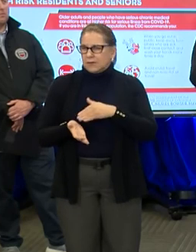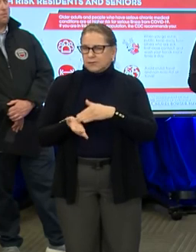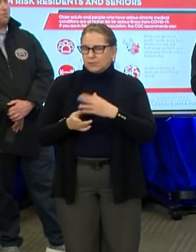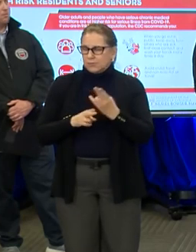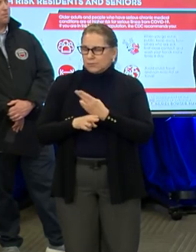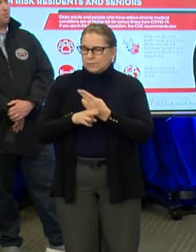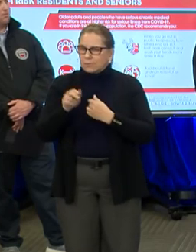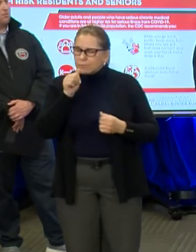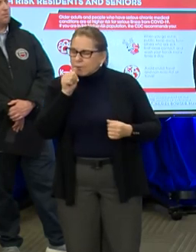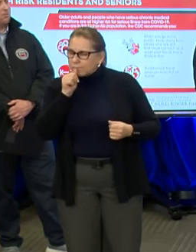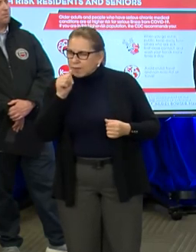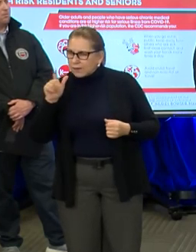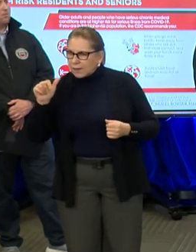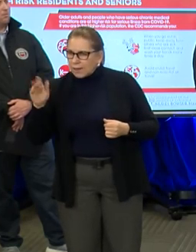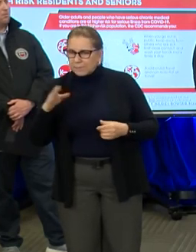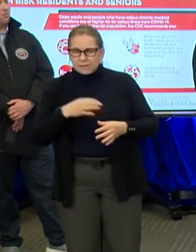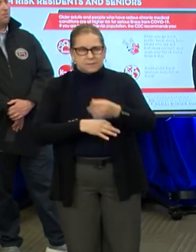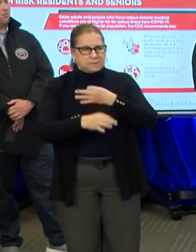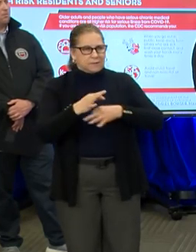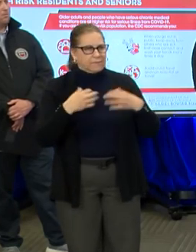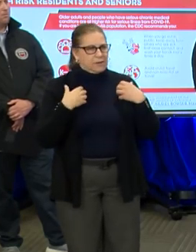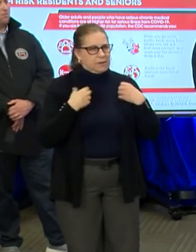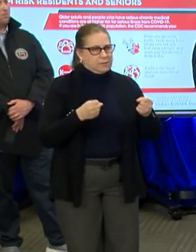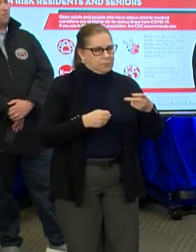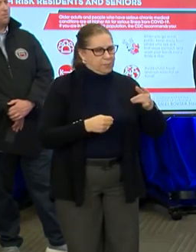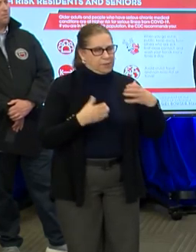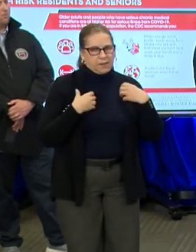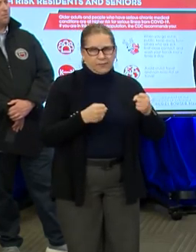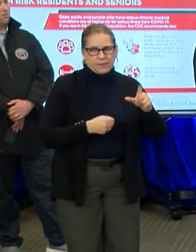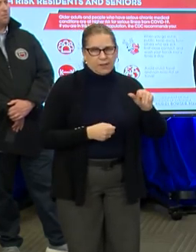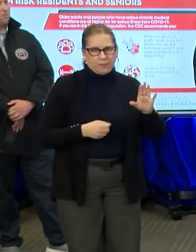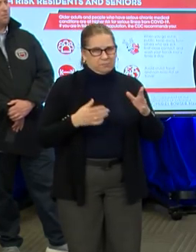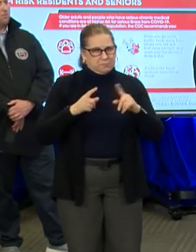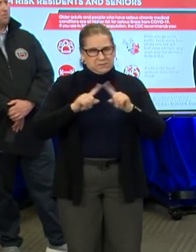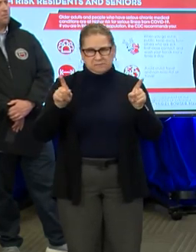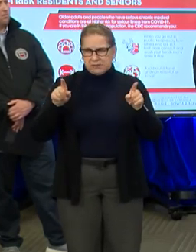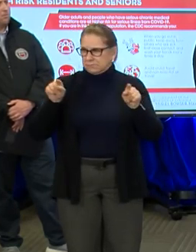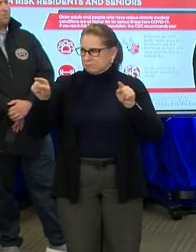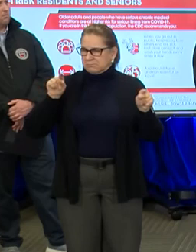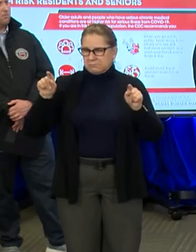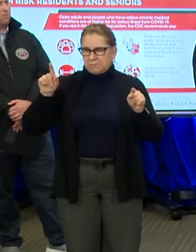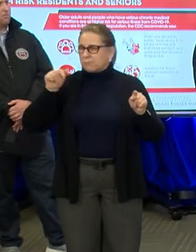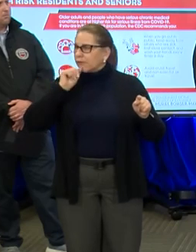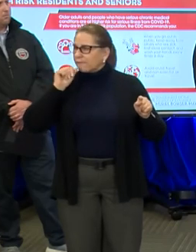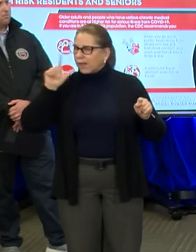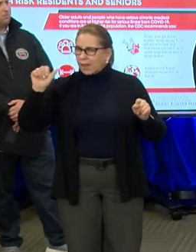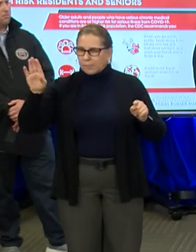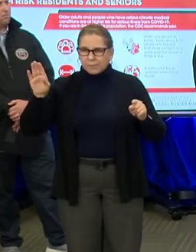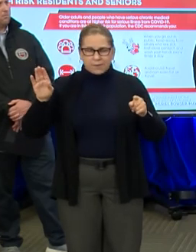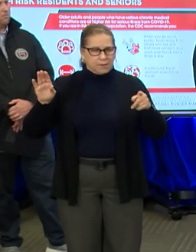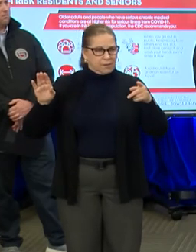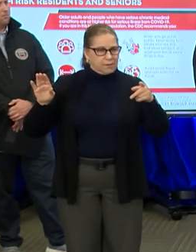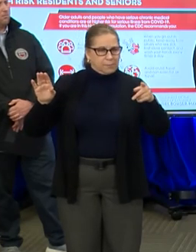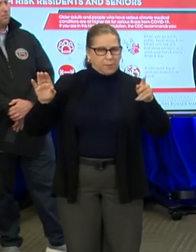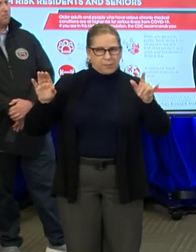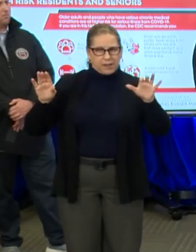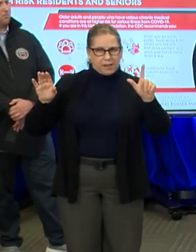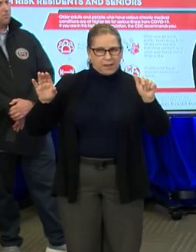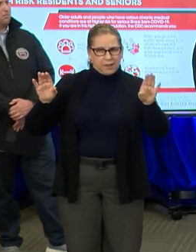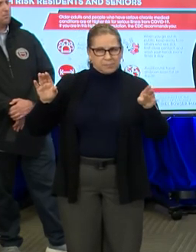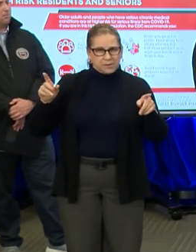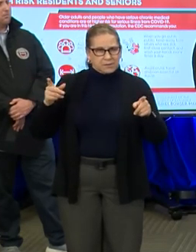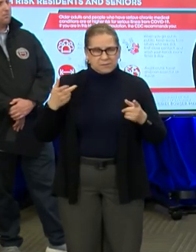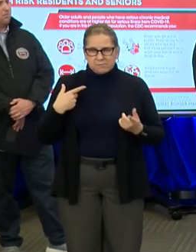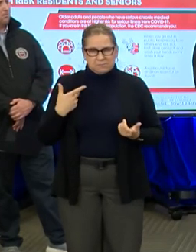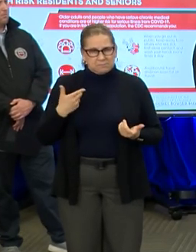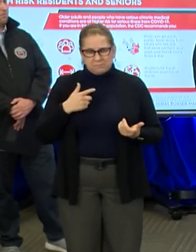lab? I don't want to speculate on why the private providers are making the choices that they are, but what our job